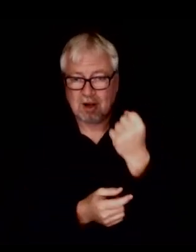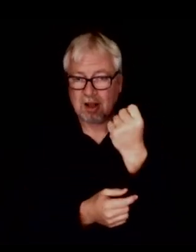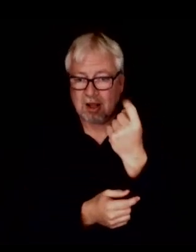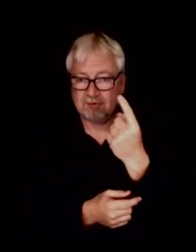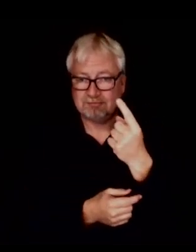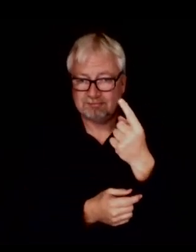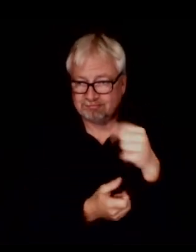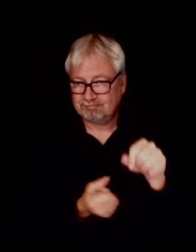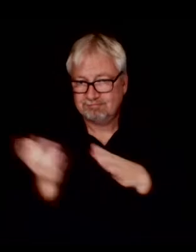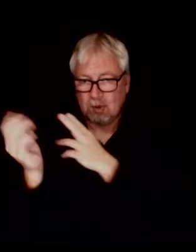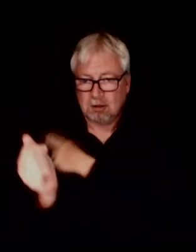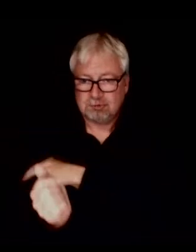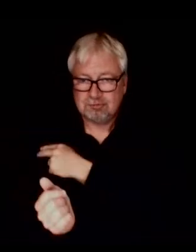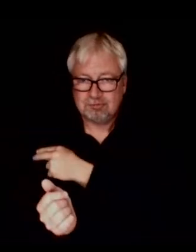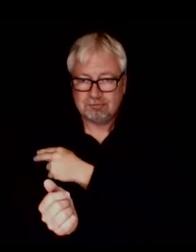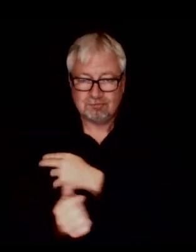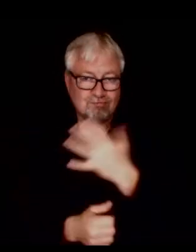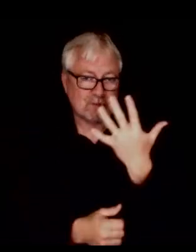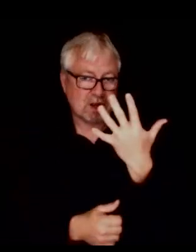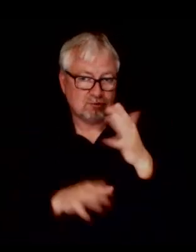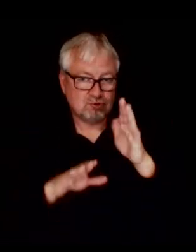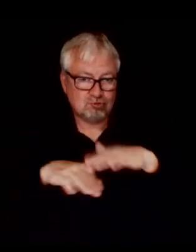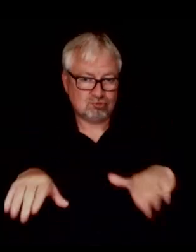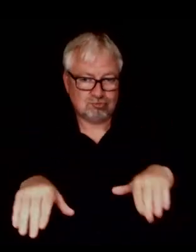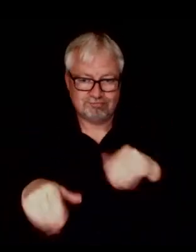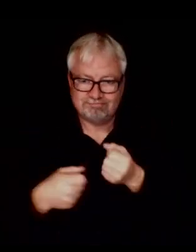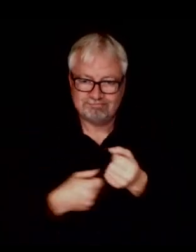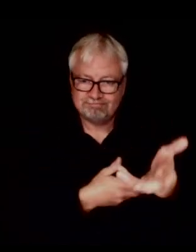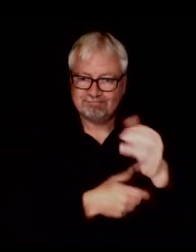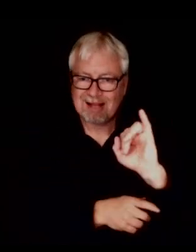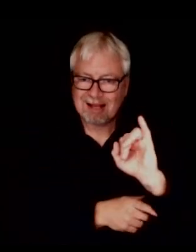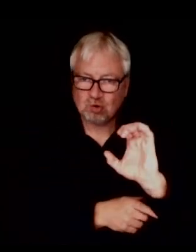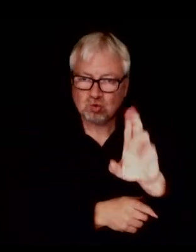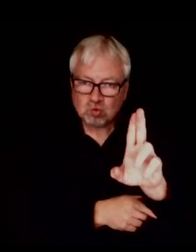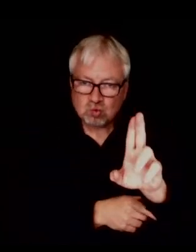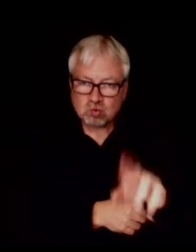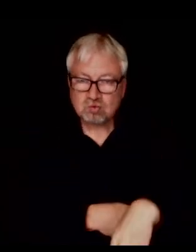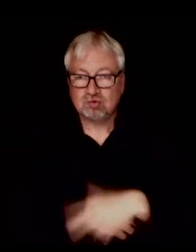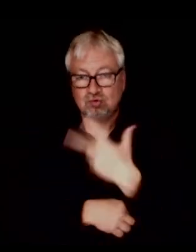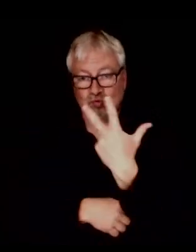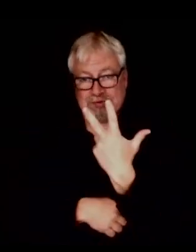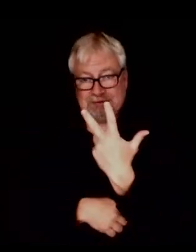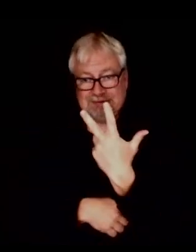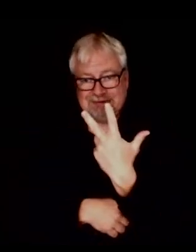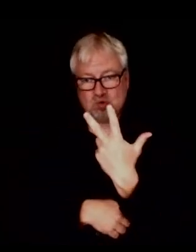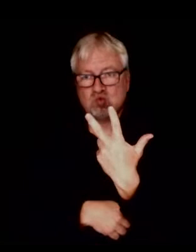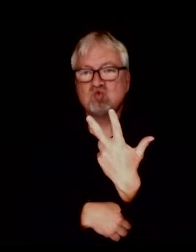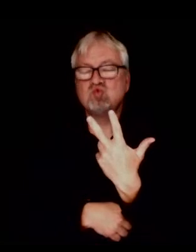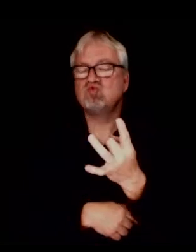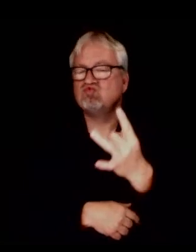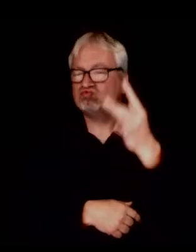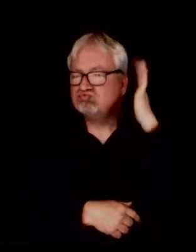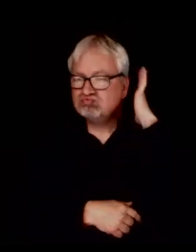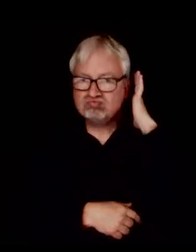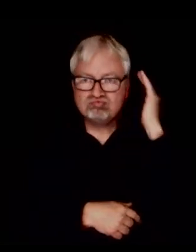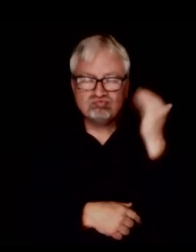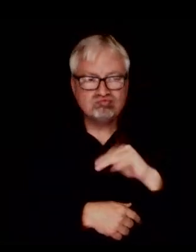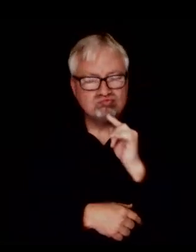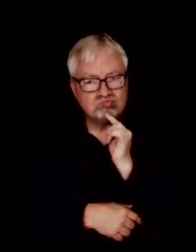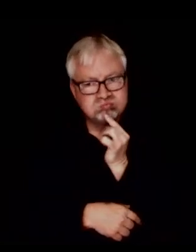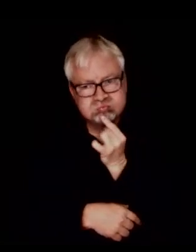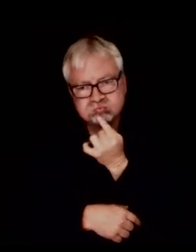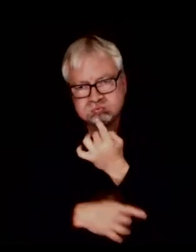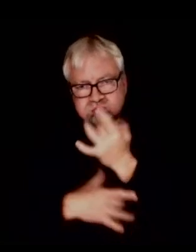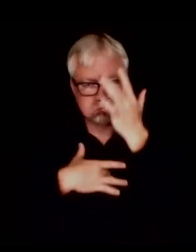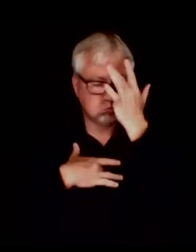unit. 3 of those children are quite sick. This is double what we have seen on average in the last couple months.